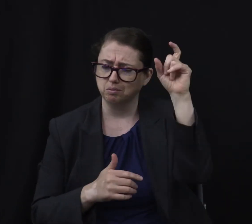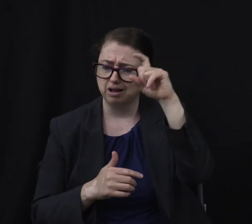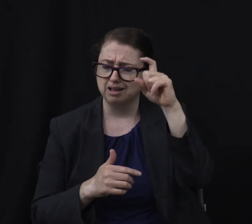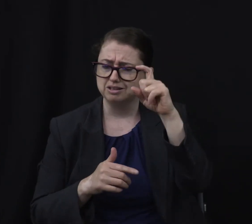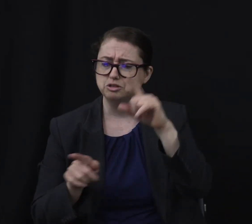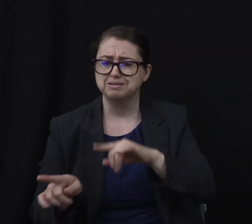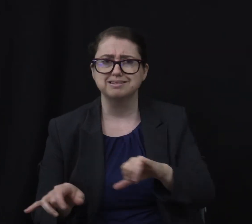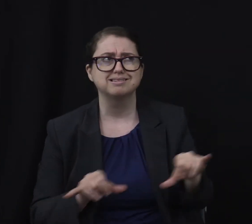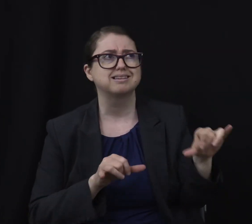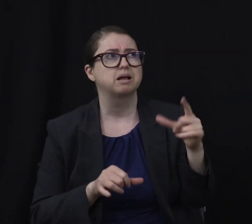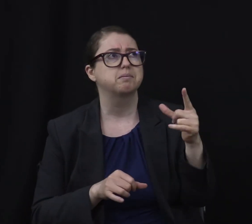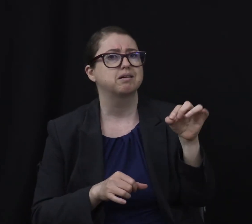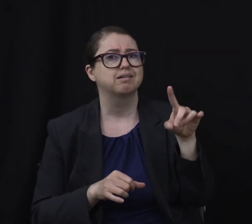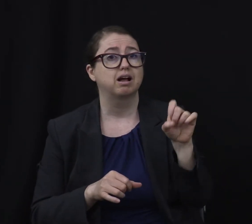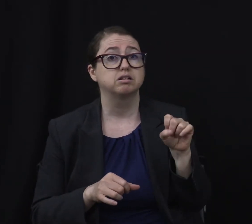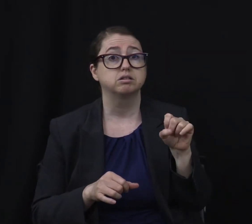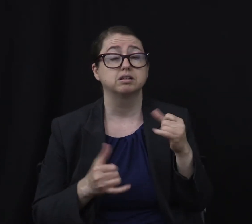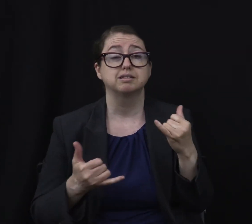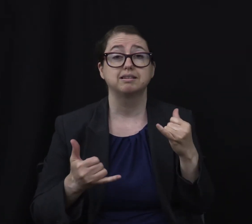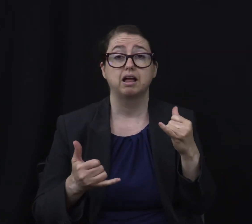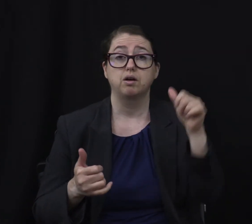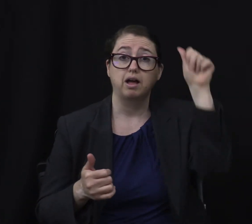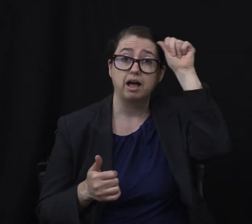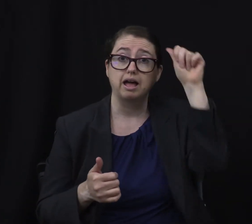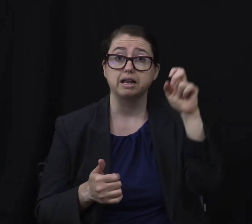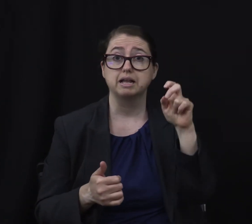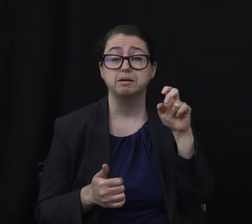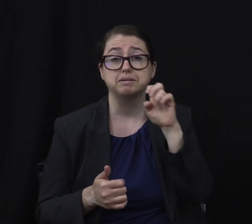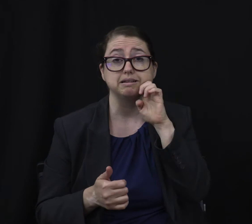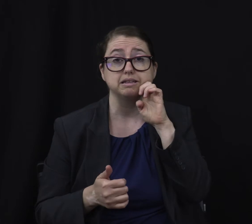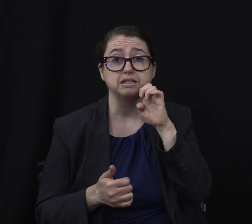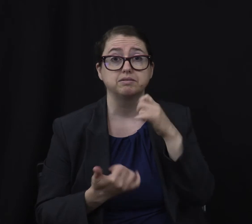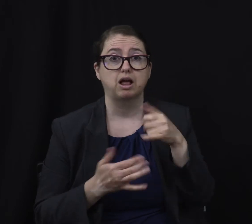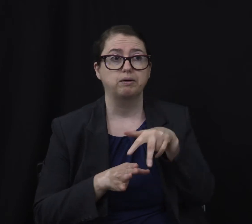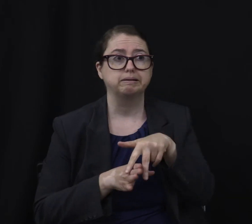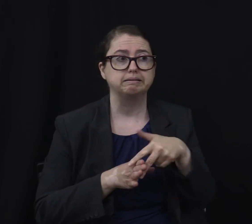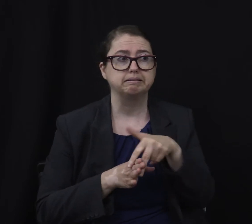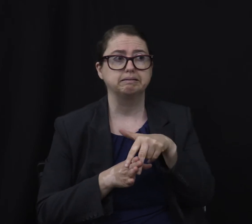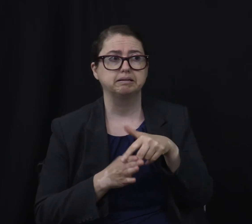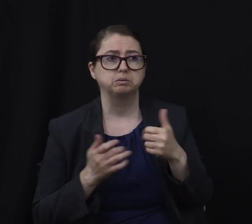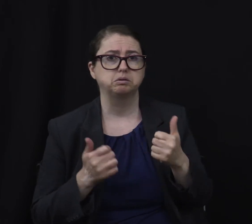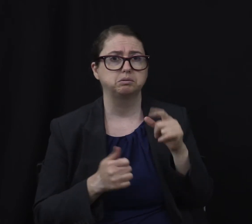to choose between which promise it is they're going to believe in.